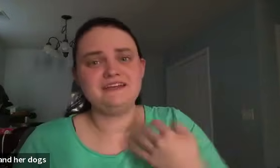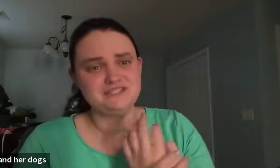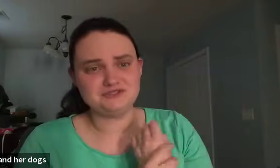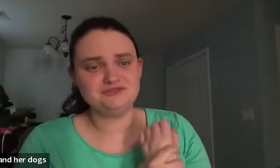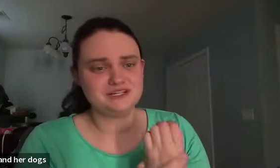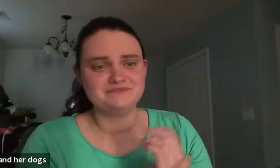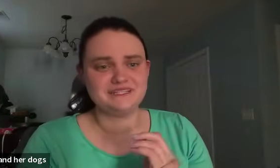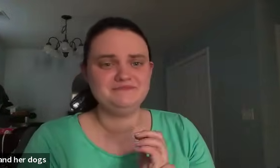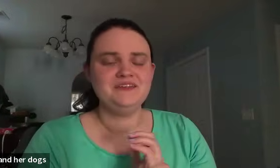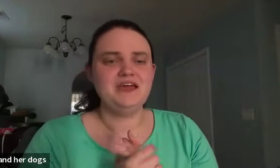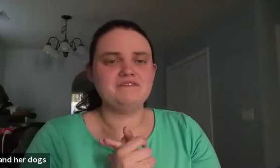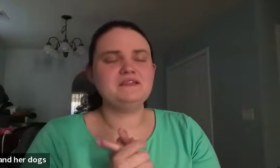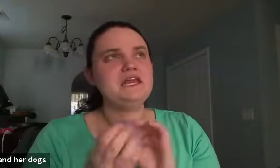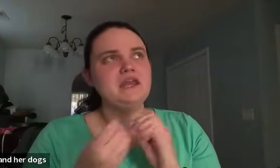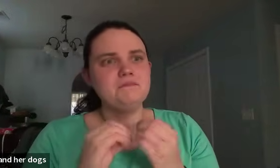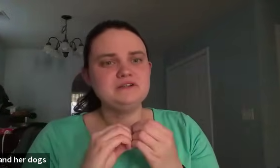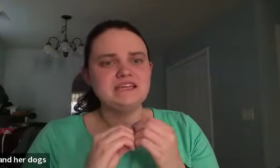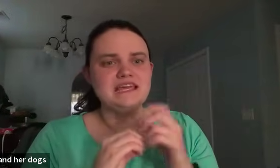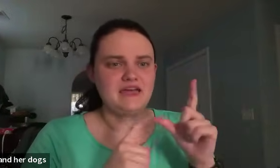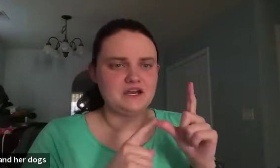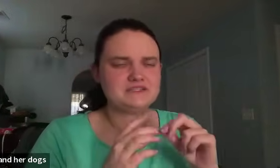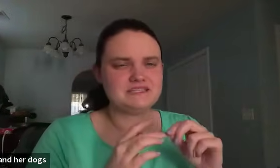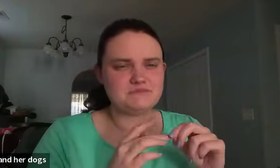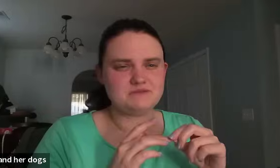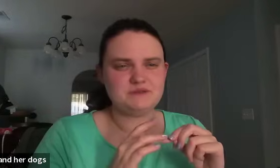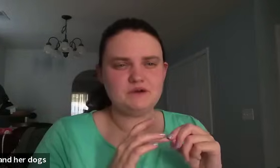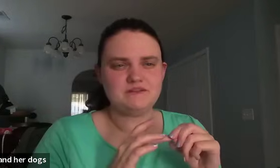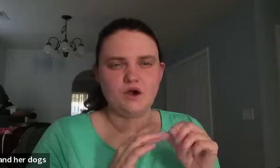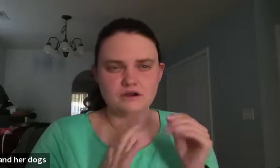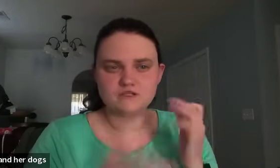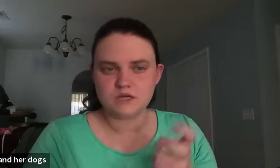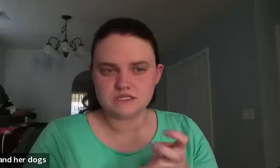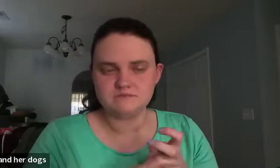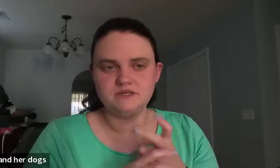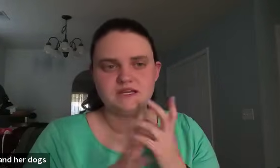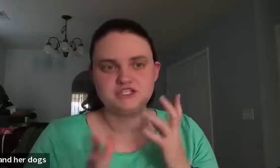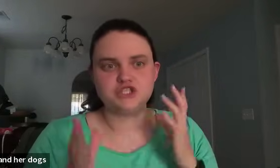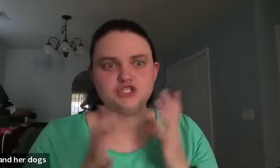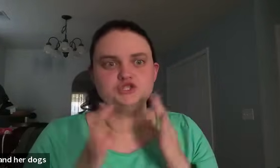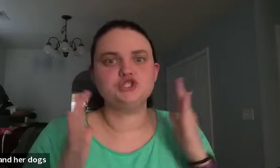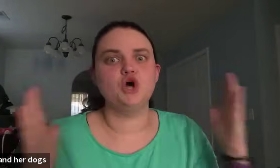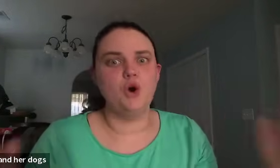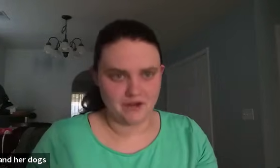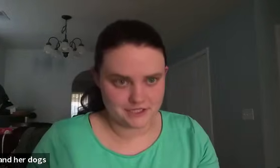They do. Trust me. I feel like numbers and letters can sometimes be one of the hardest ones because it's just there's so